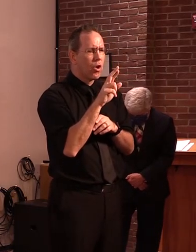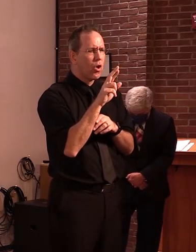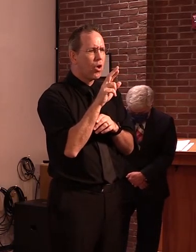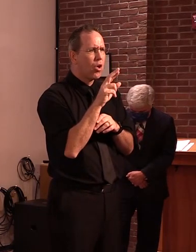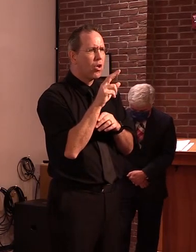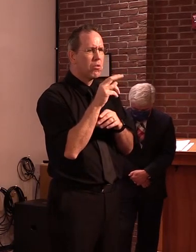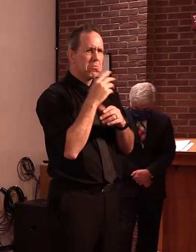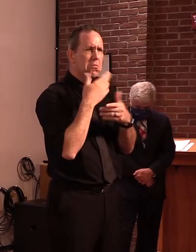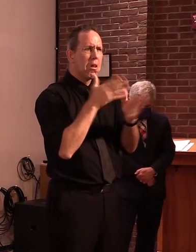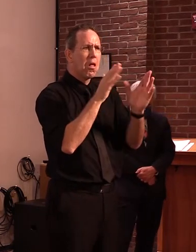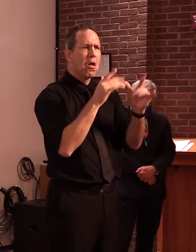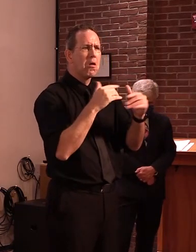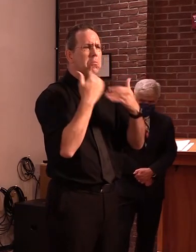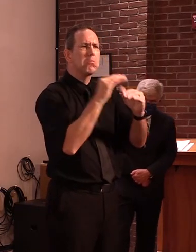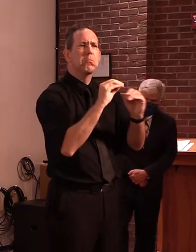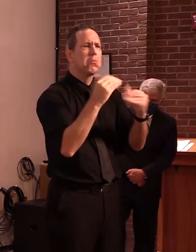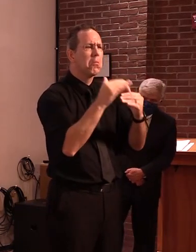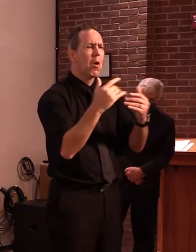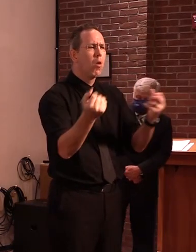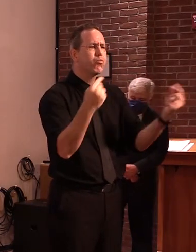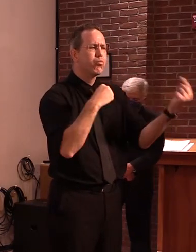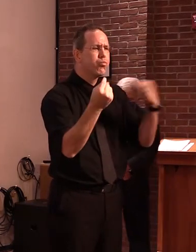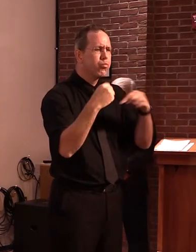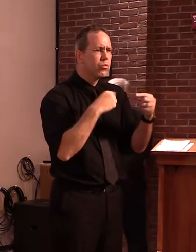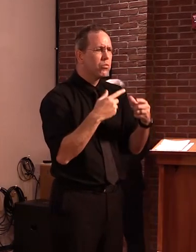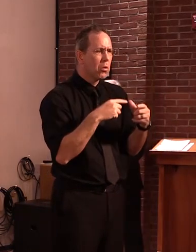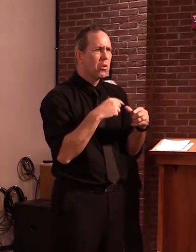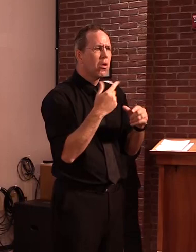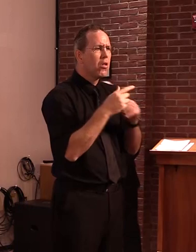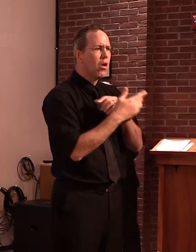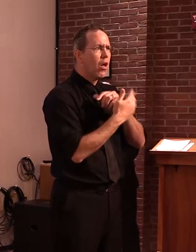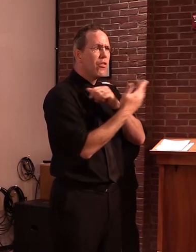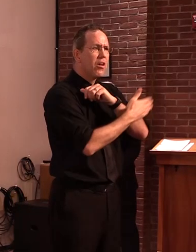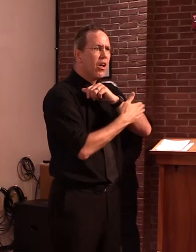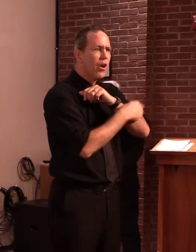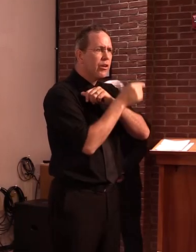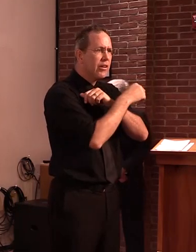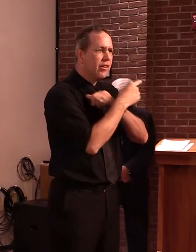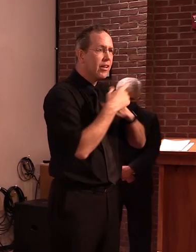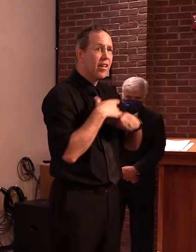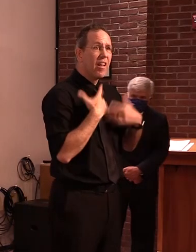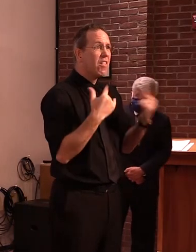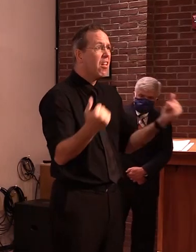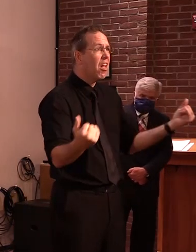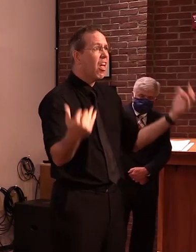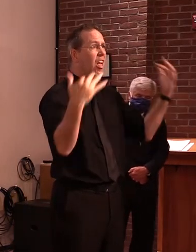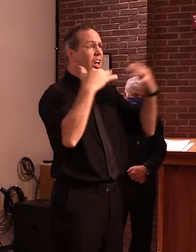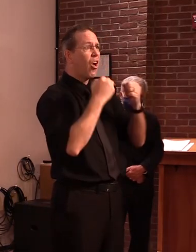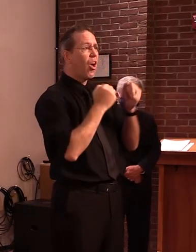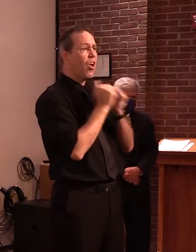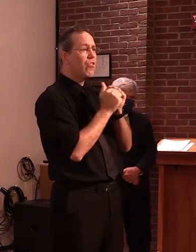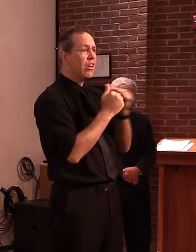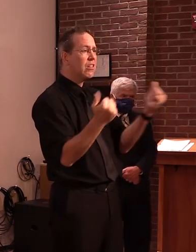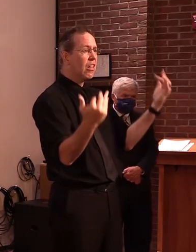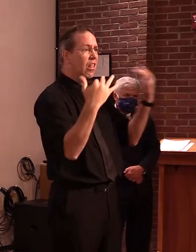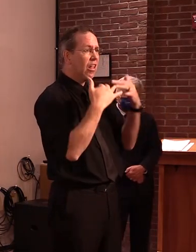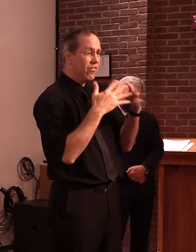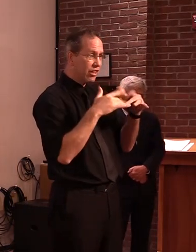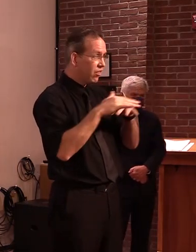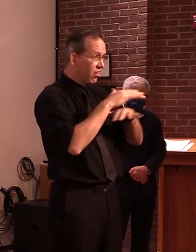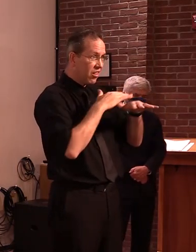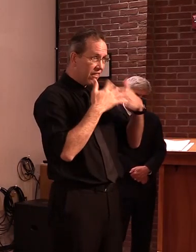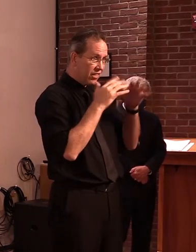event could significantly spread COVID back to Vermont? And what's the state doing